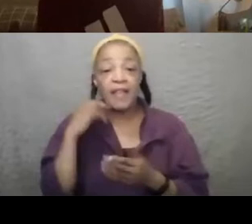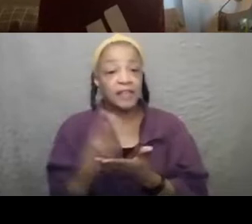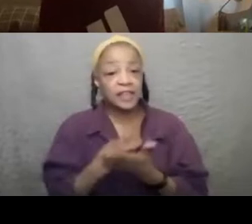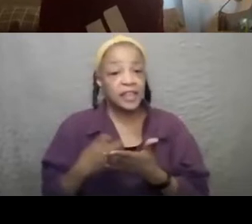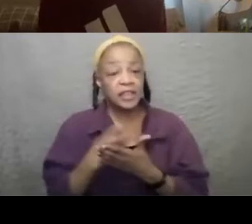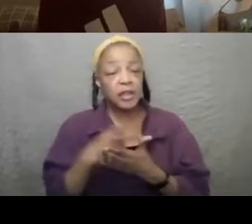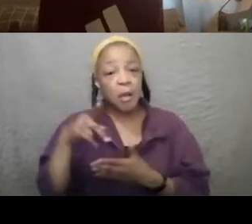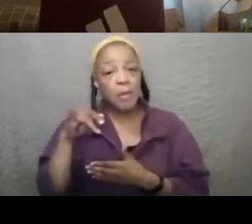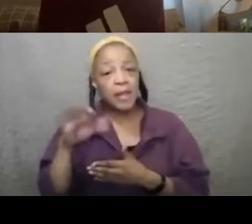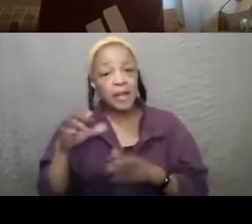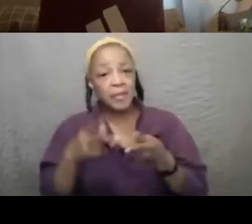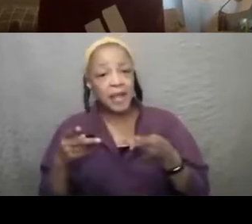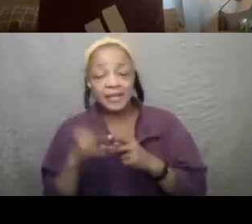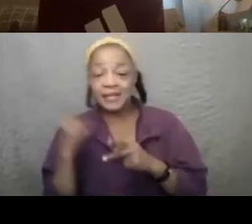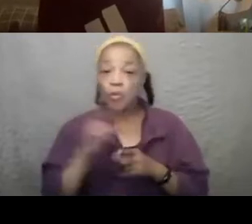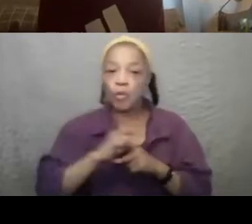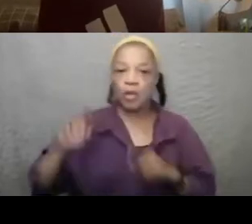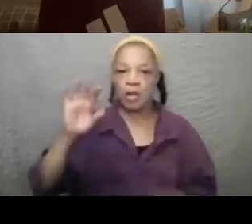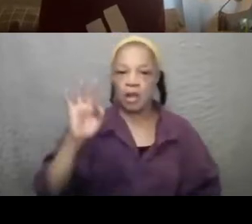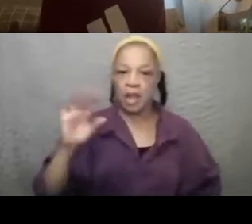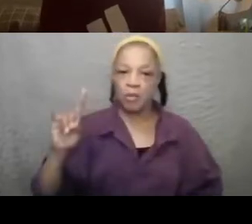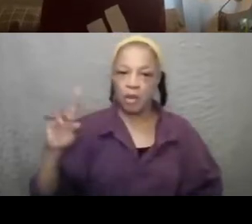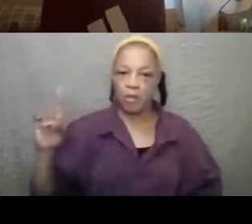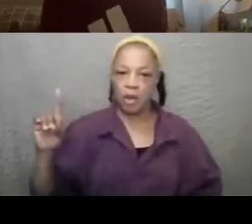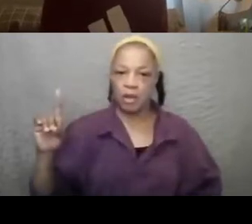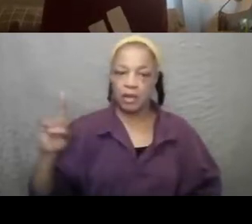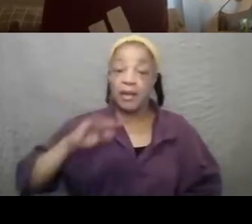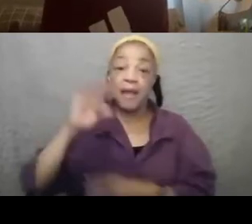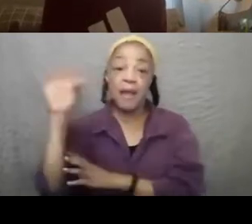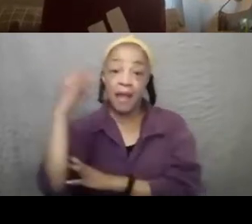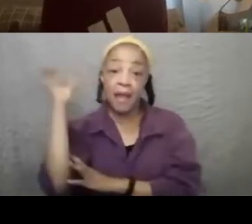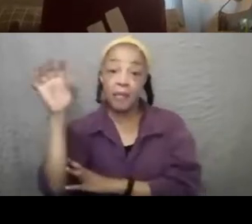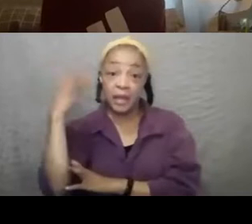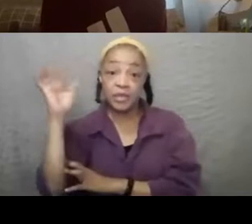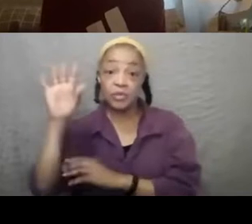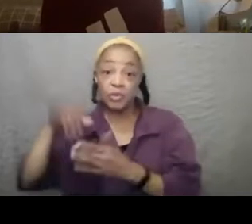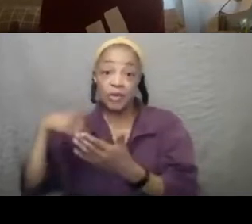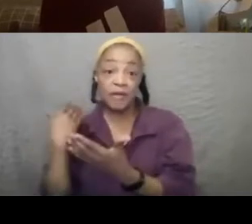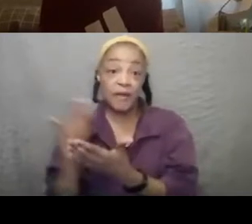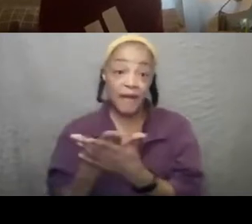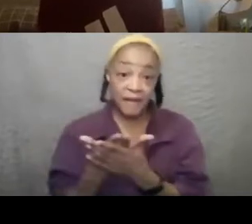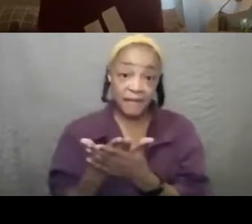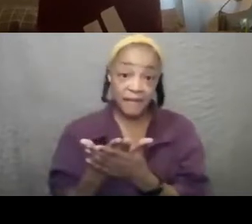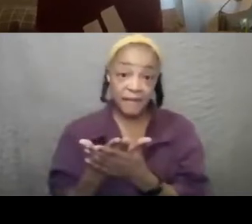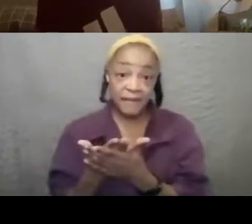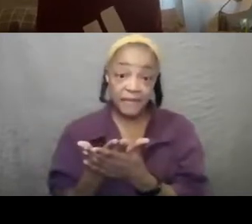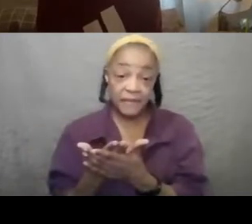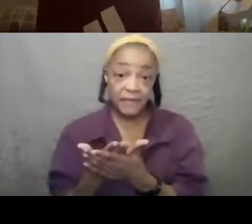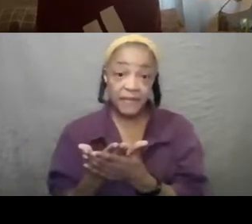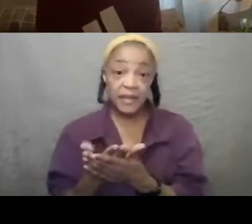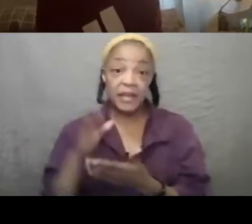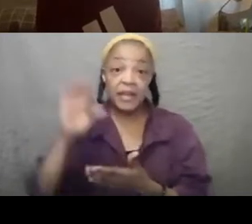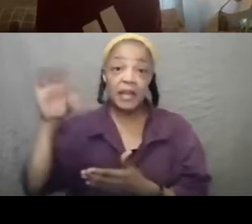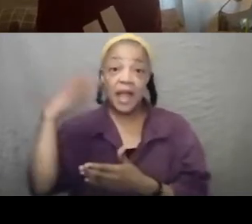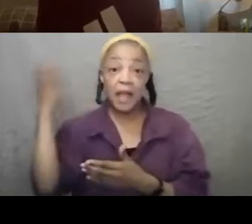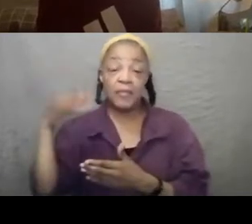call 911, an ambulance will come, the ambulance will more or less force them to